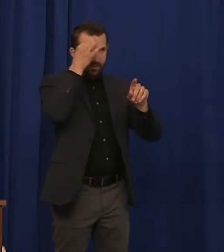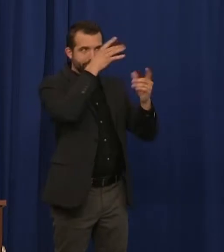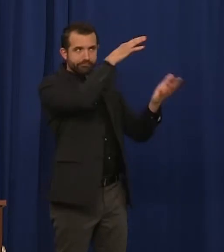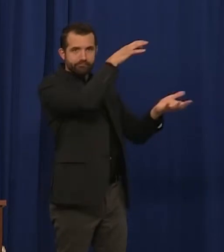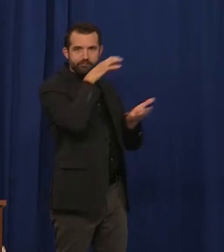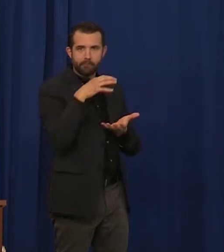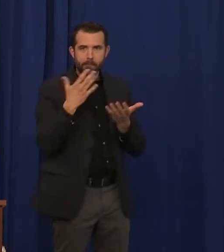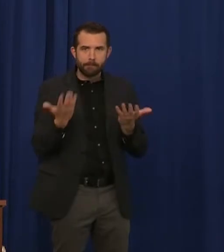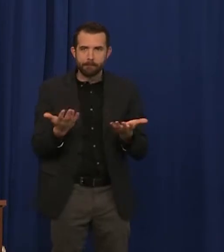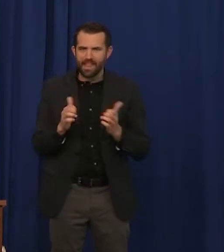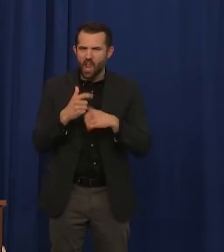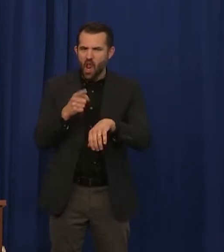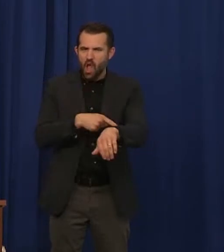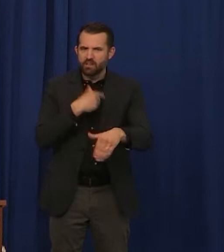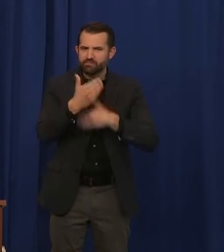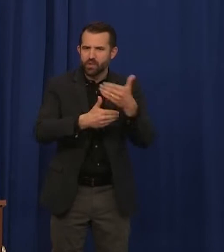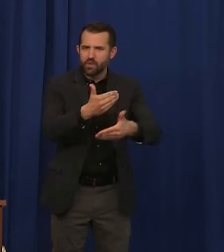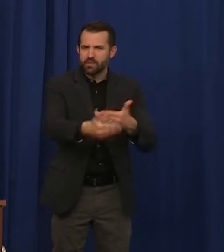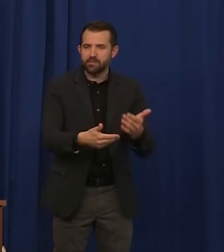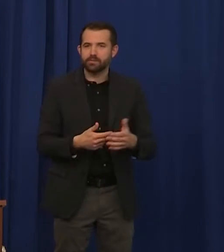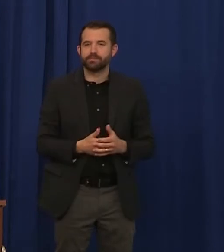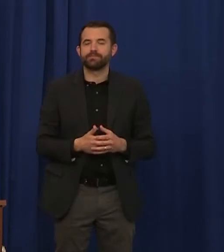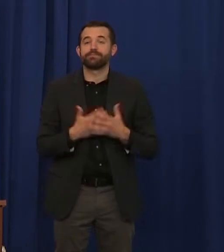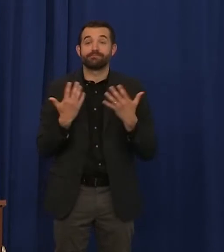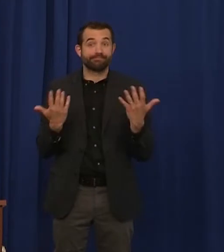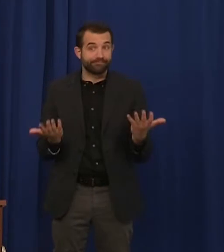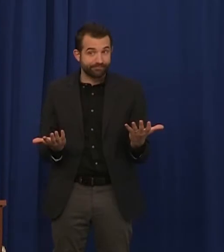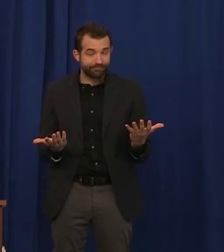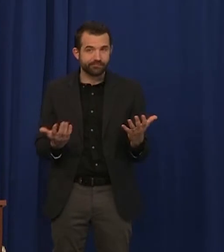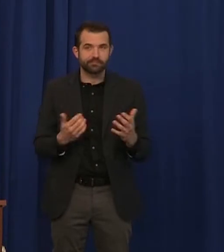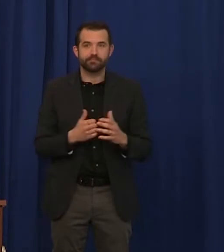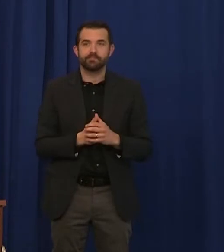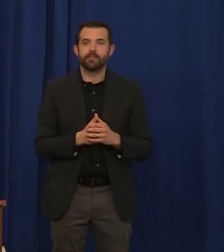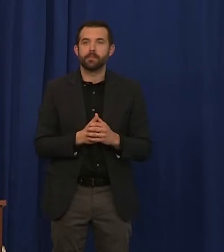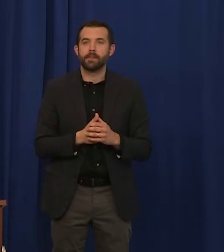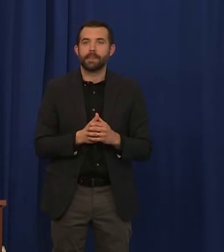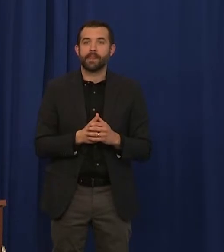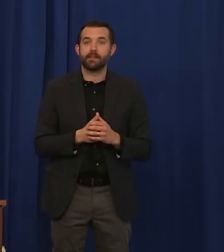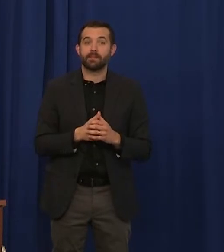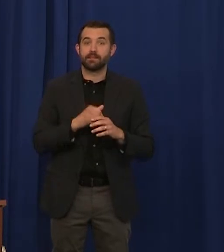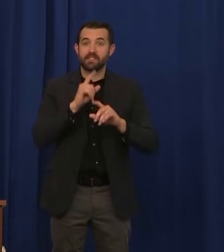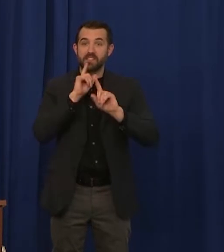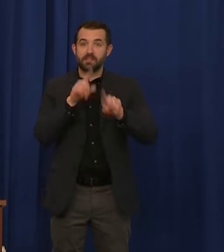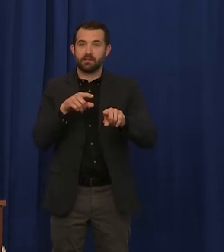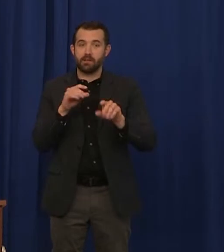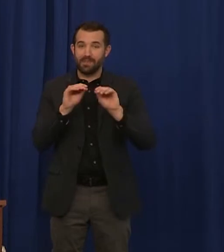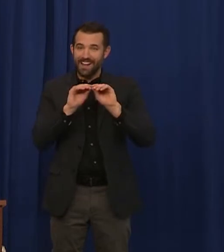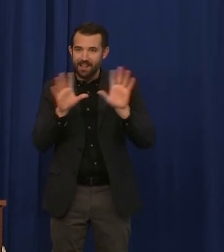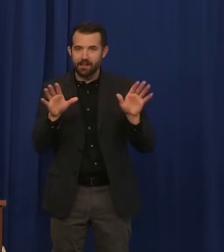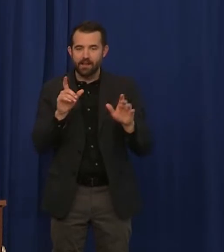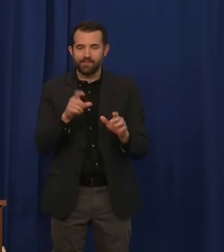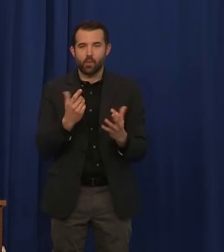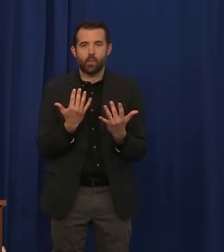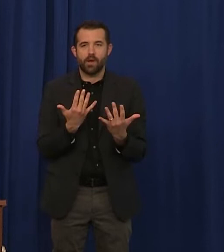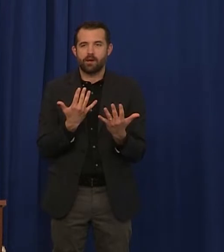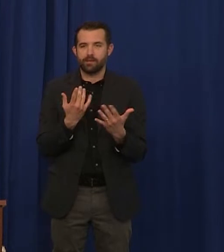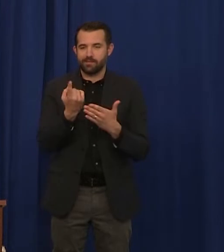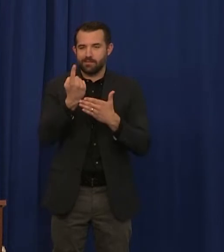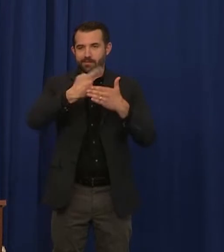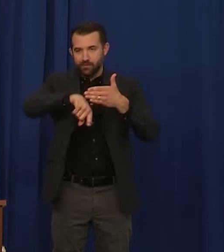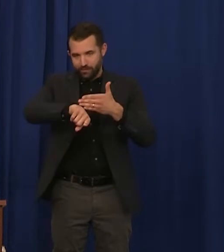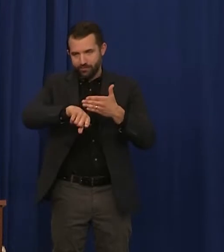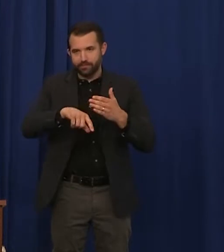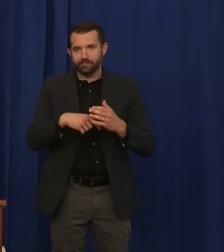I think unfortunately, that's what in order to give you a solid answer, I need to wait until next week to give that to you.